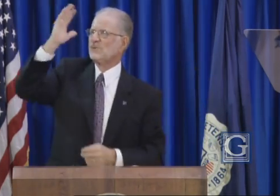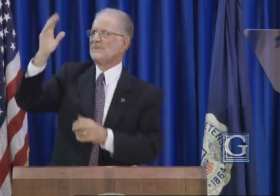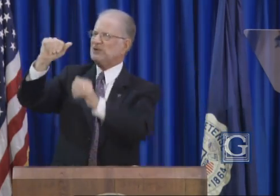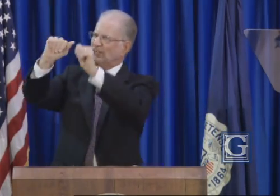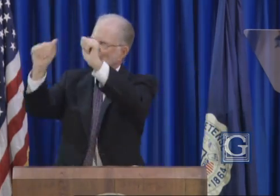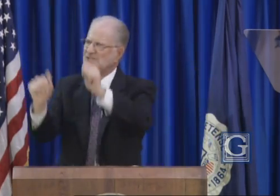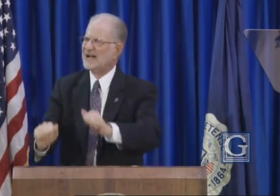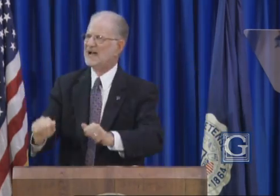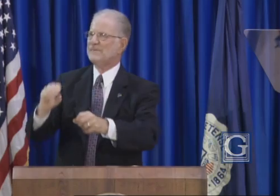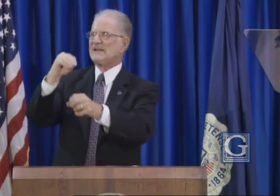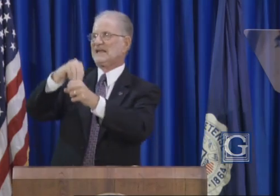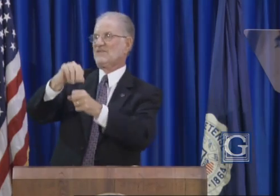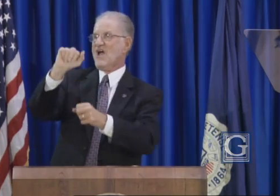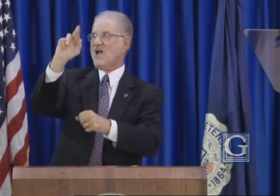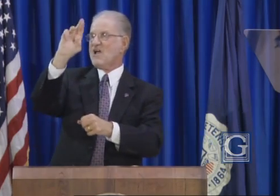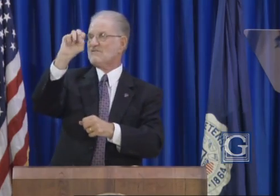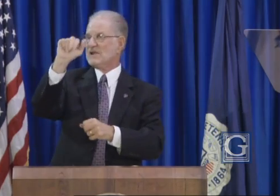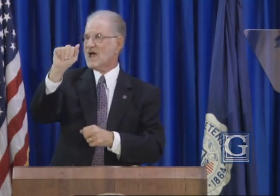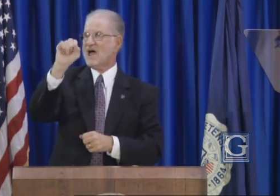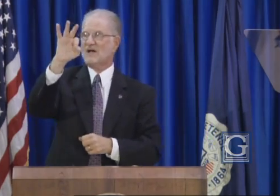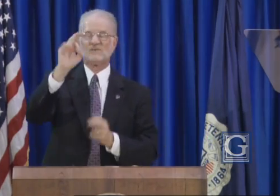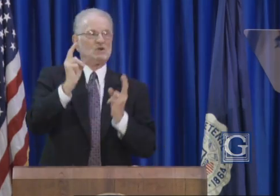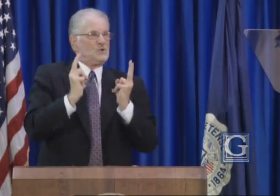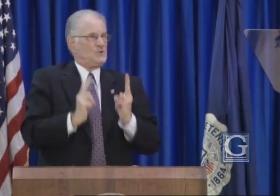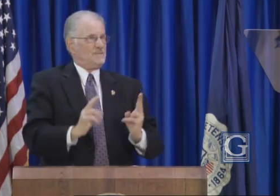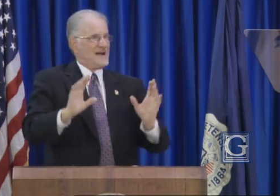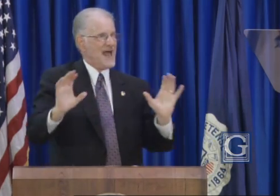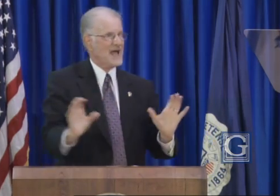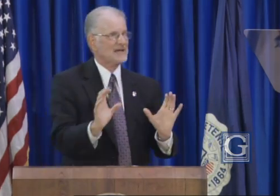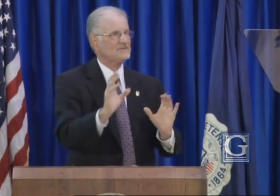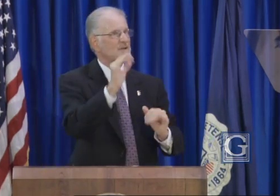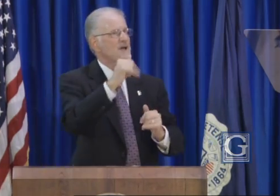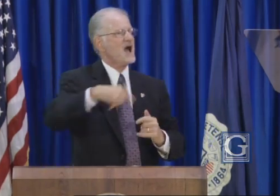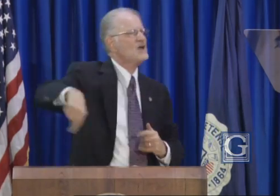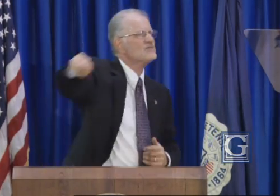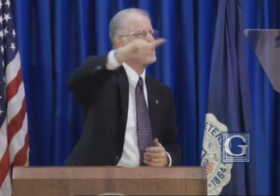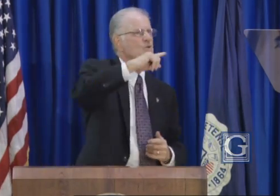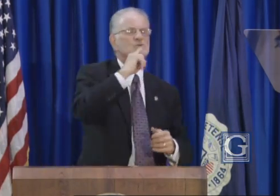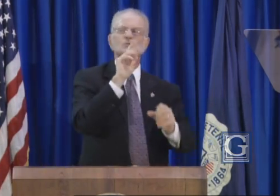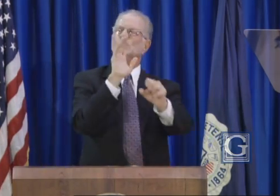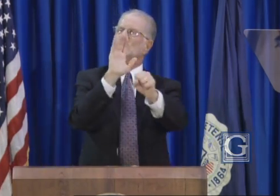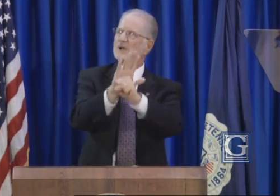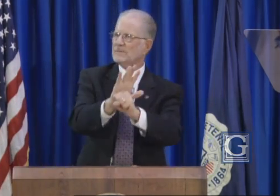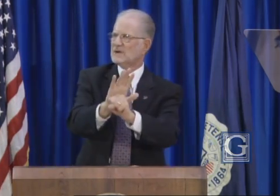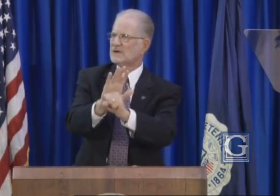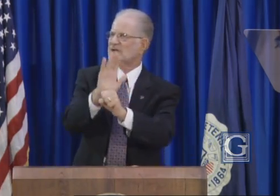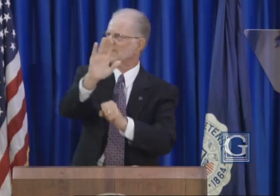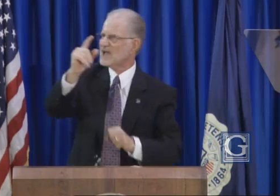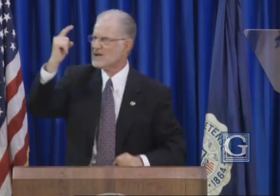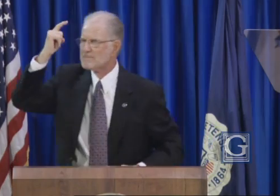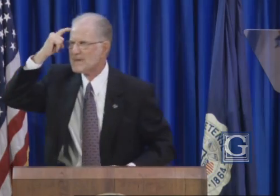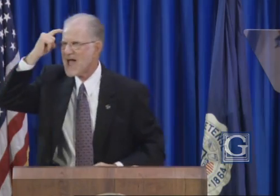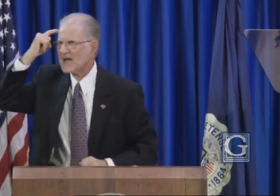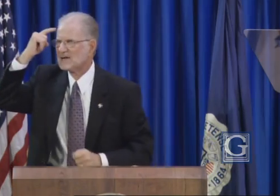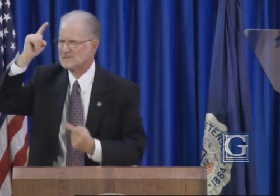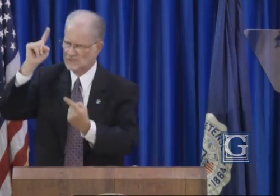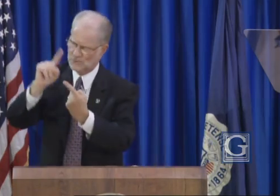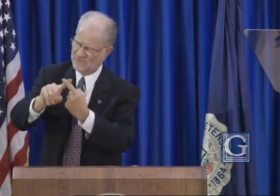The future will be shaped in the arena of human activity by those willing to commit